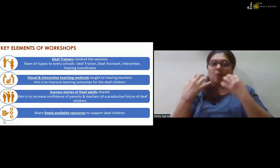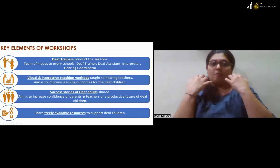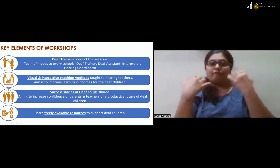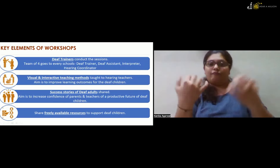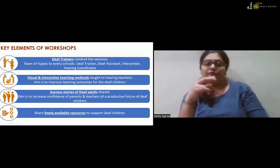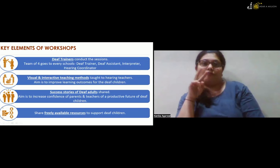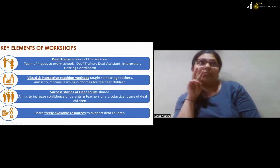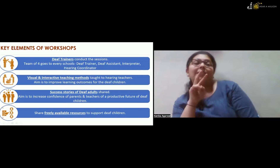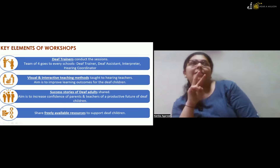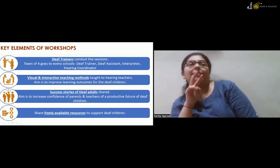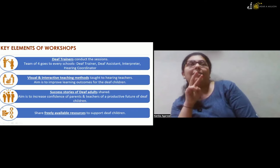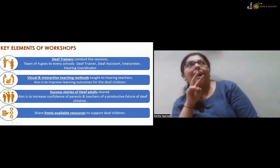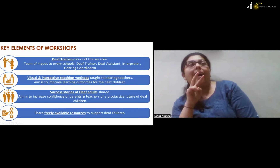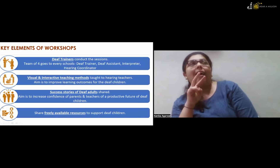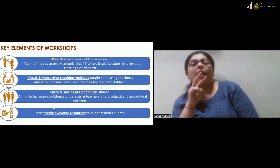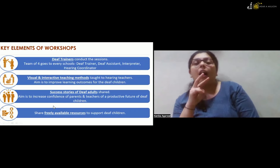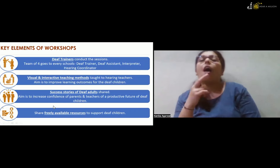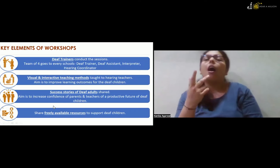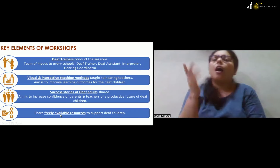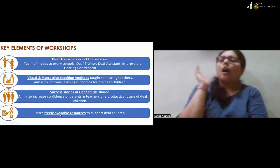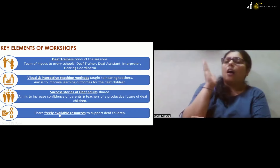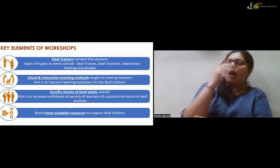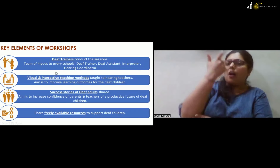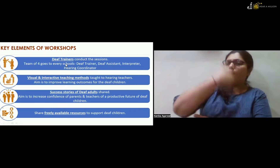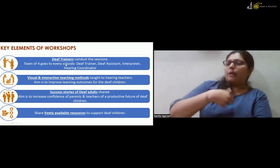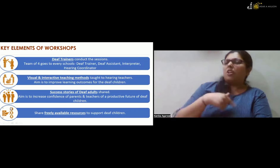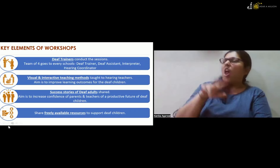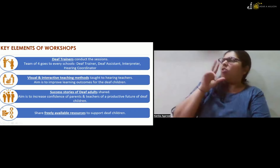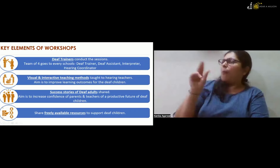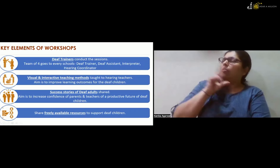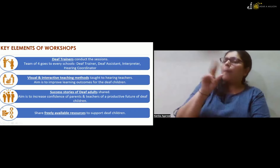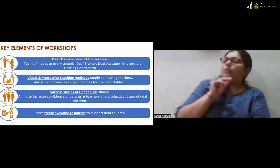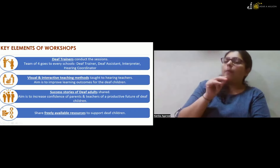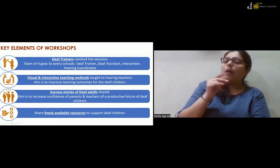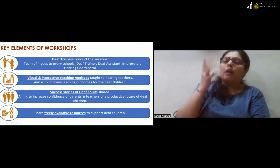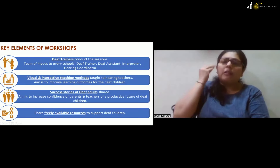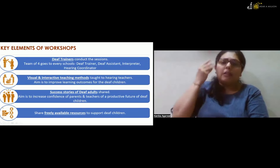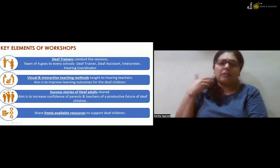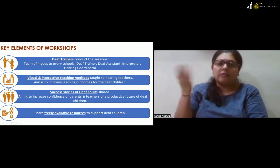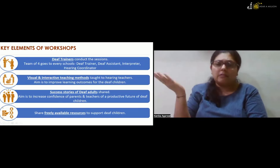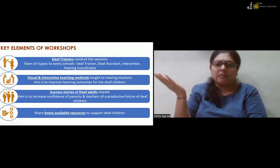what generally happens during workshops, the audience,